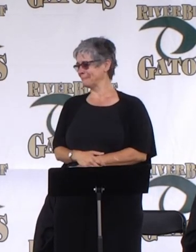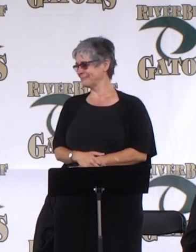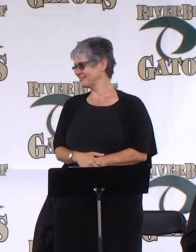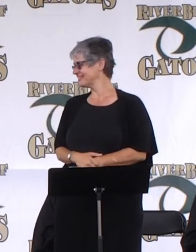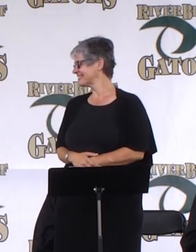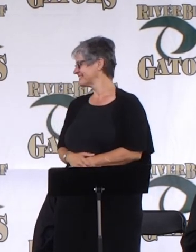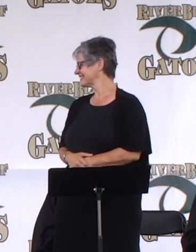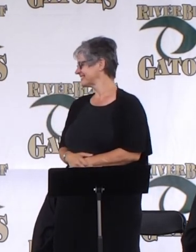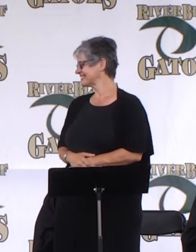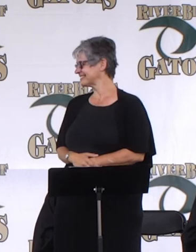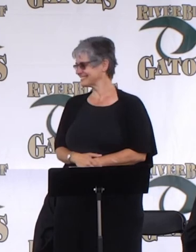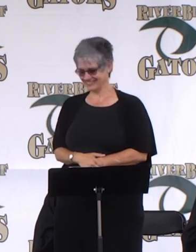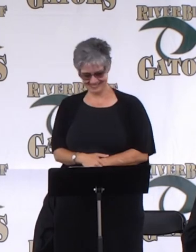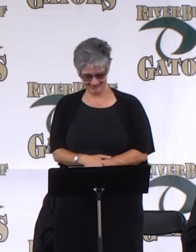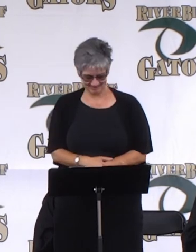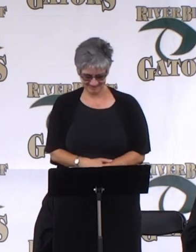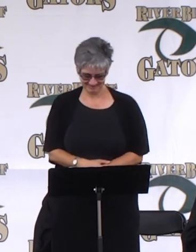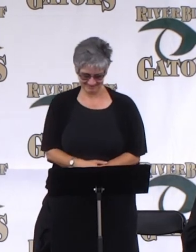Okay.